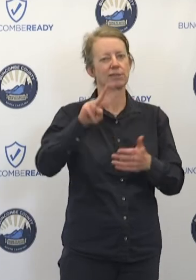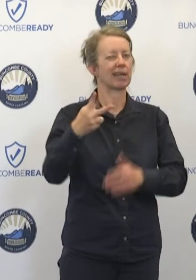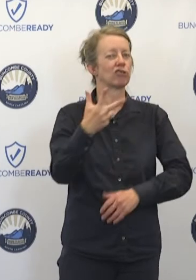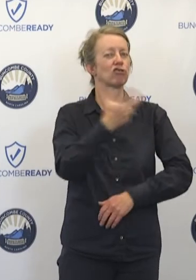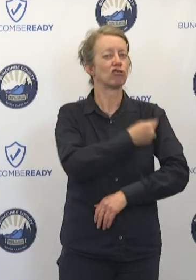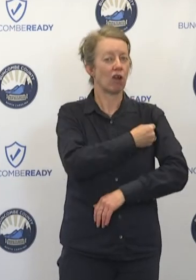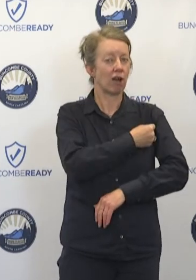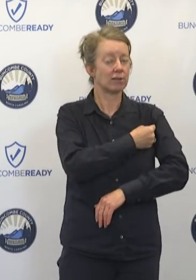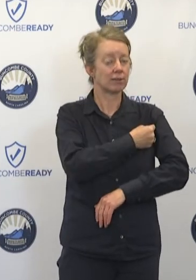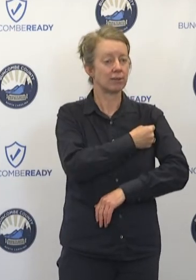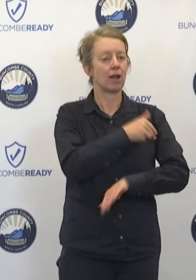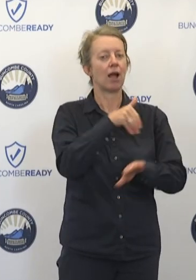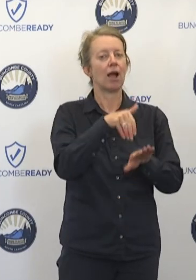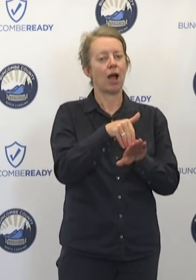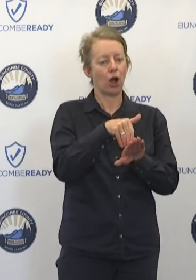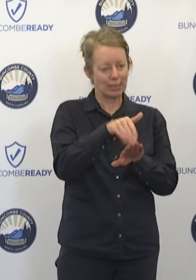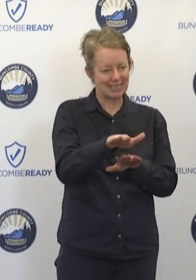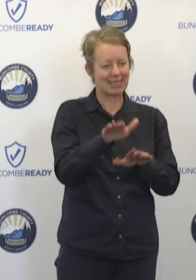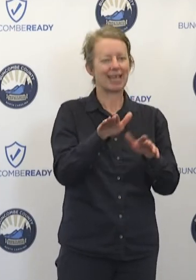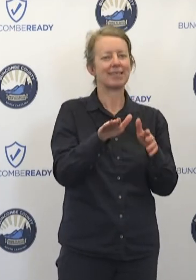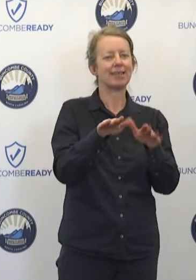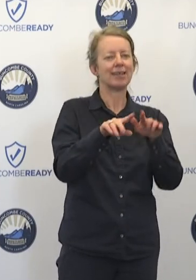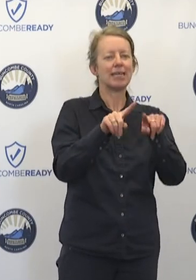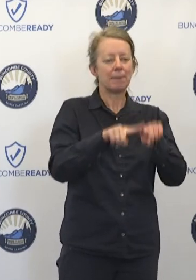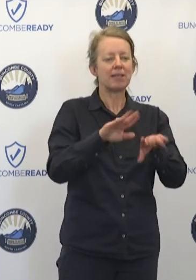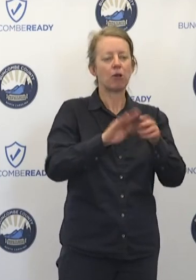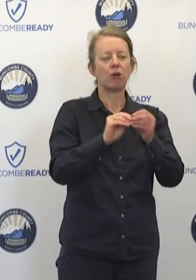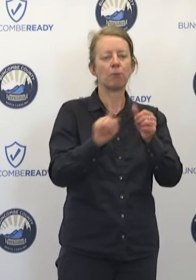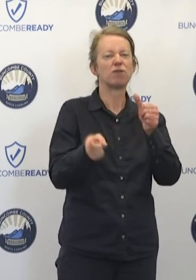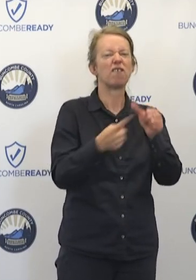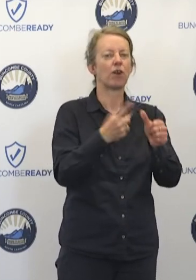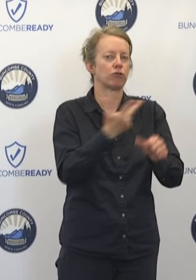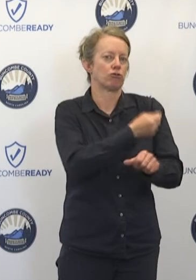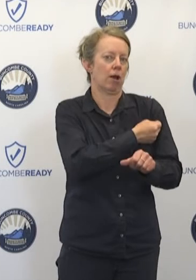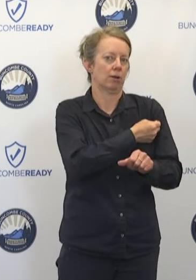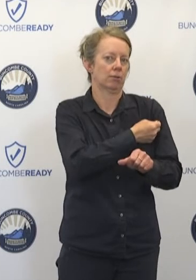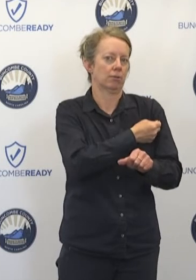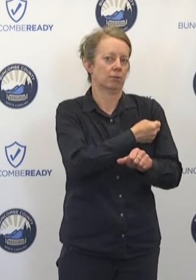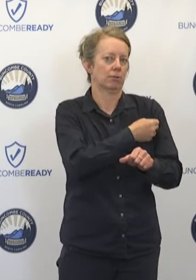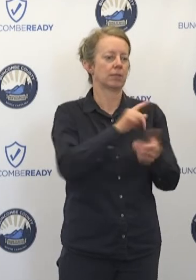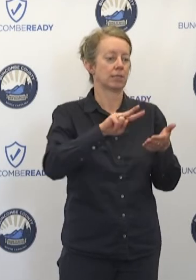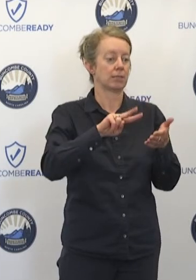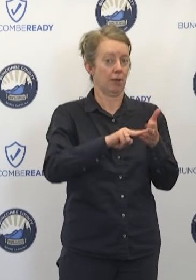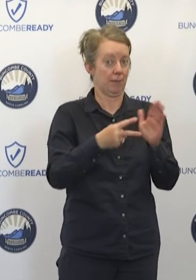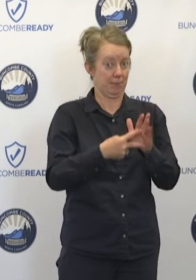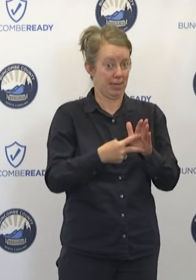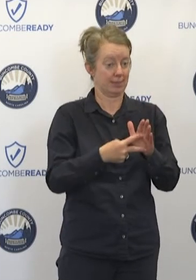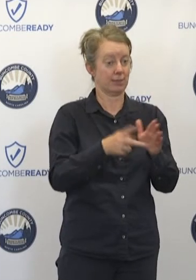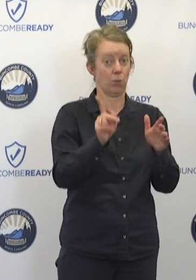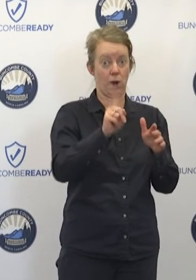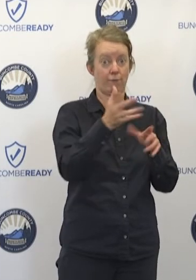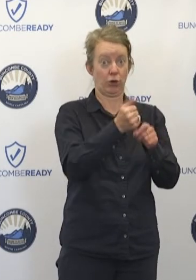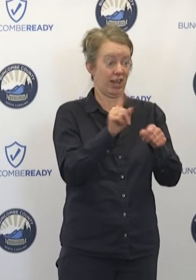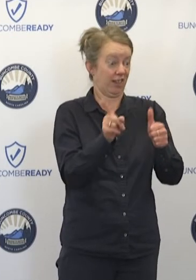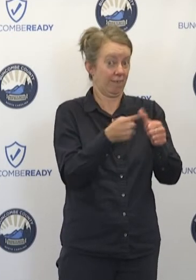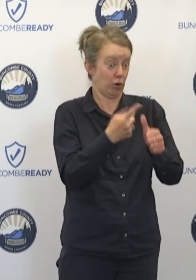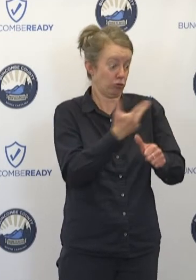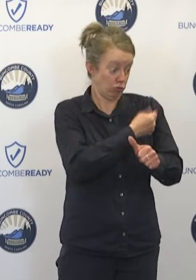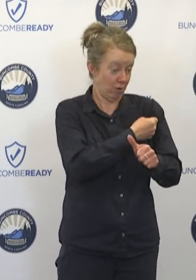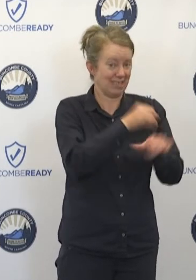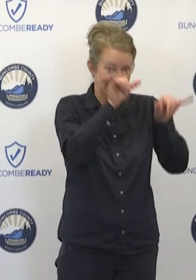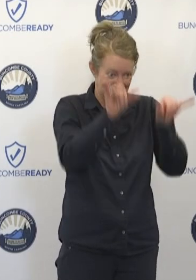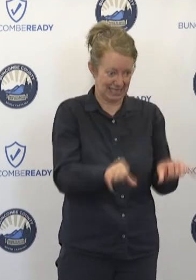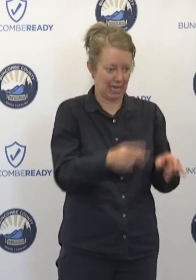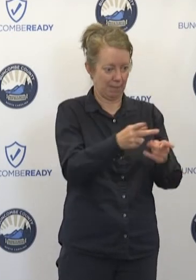sent based on first dose allocation and administration. Your first dose provider will receive your second